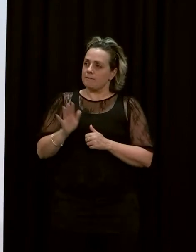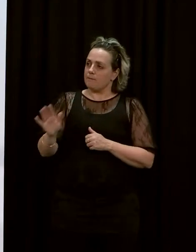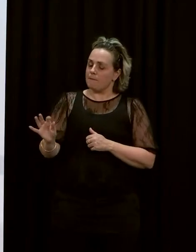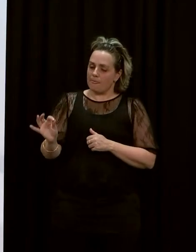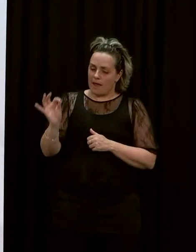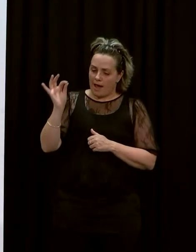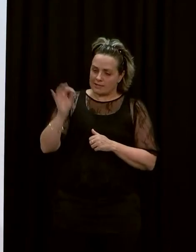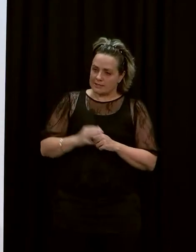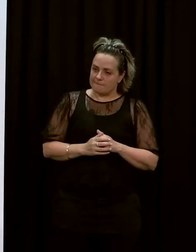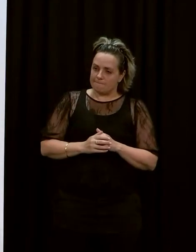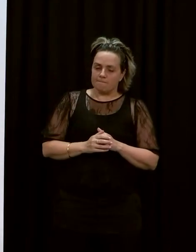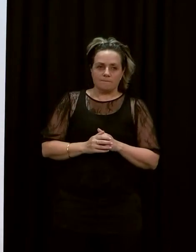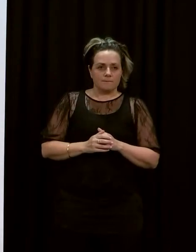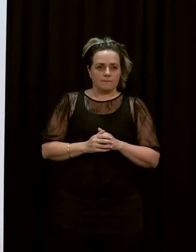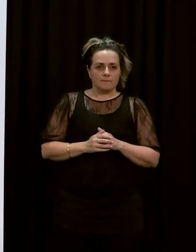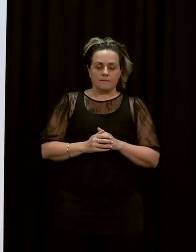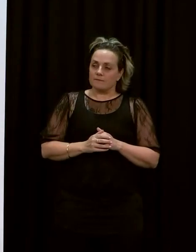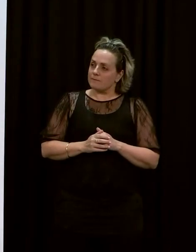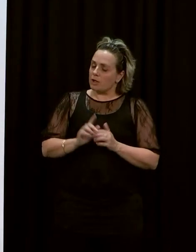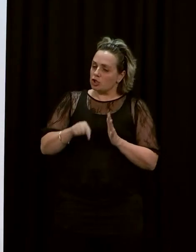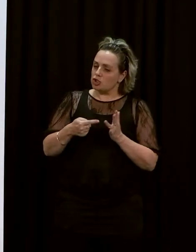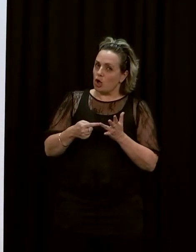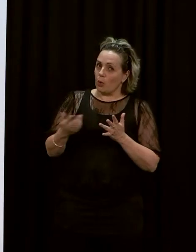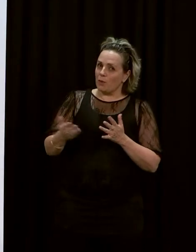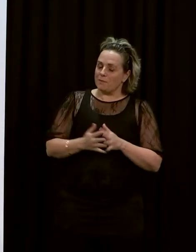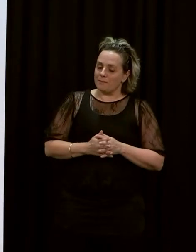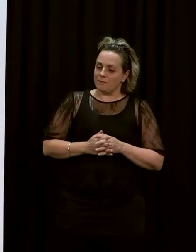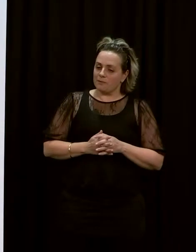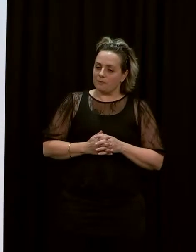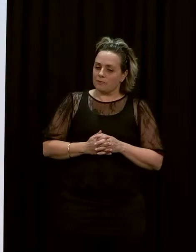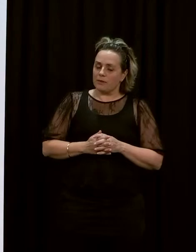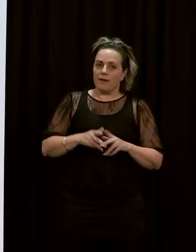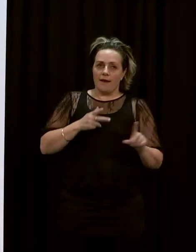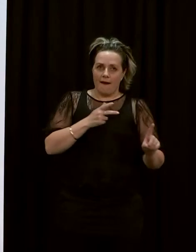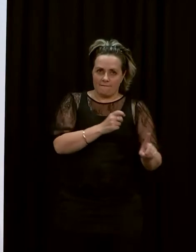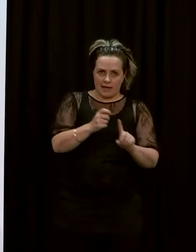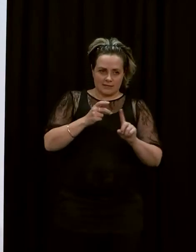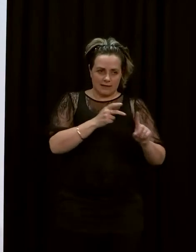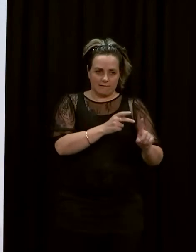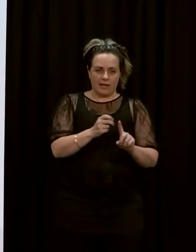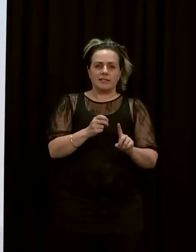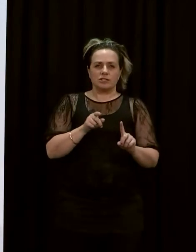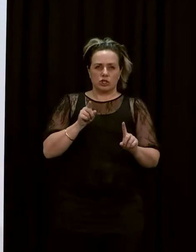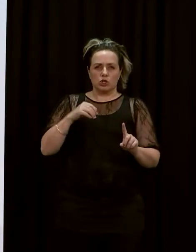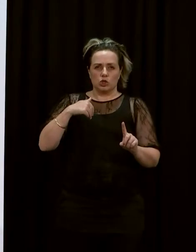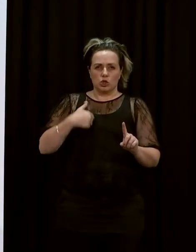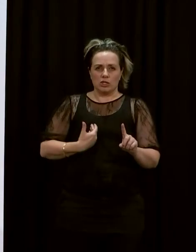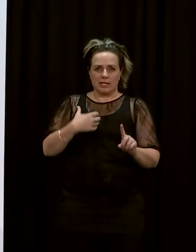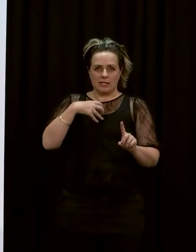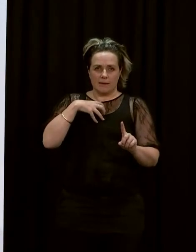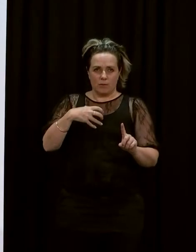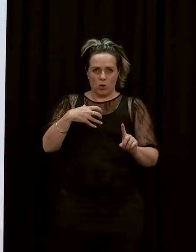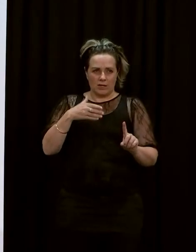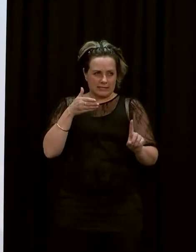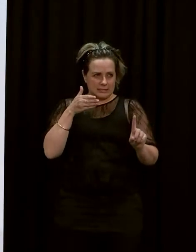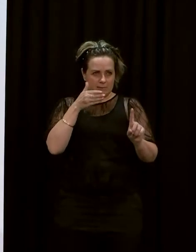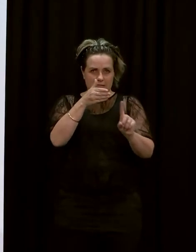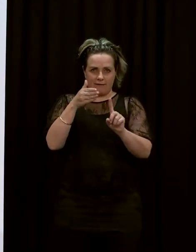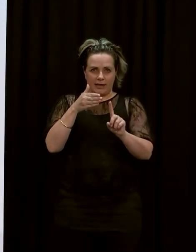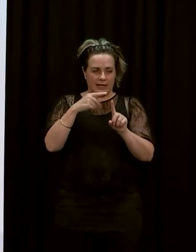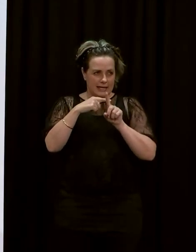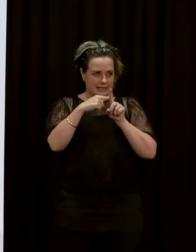Motu. Yes, Joe. As you continue with vaccination, you're going to have to get more targeted about it as you get into a group who are not particularly